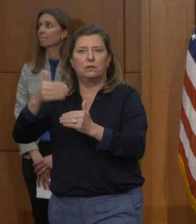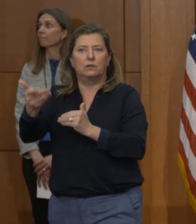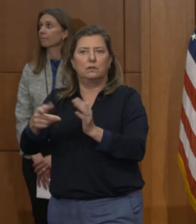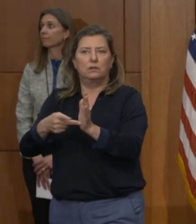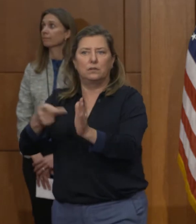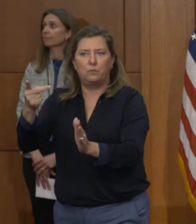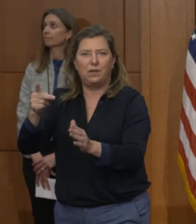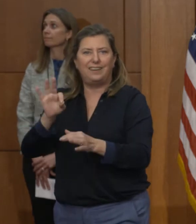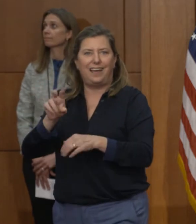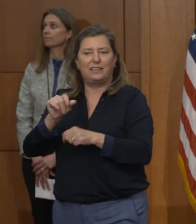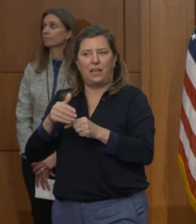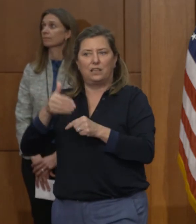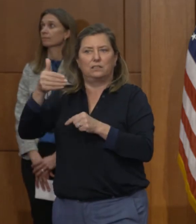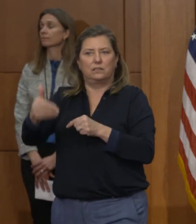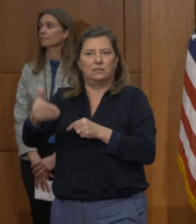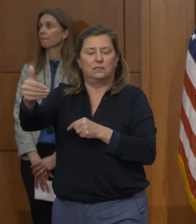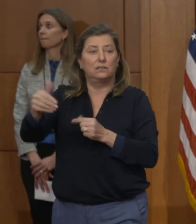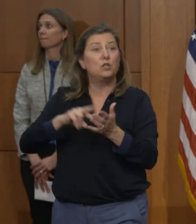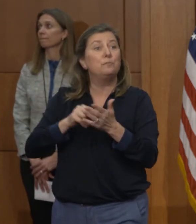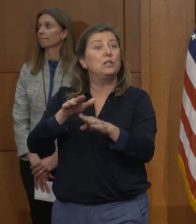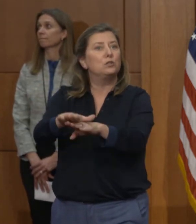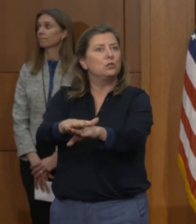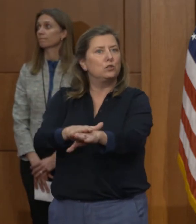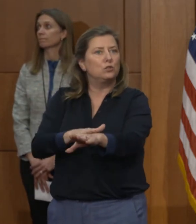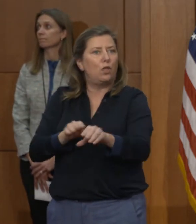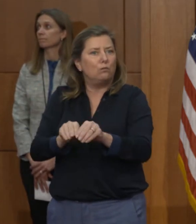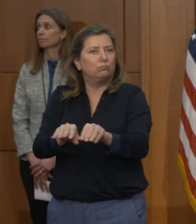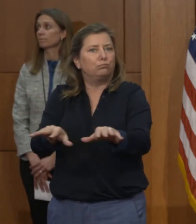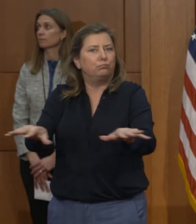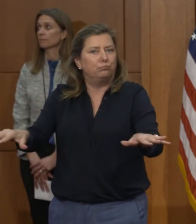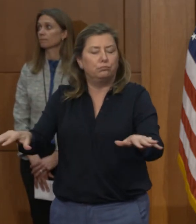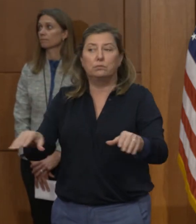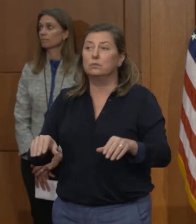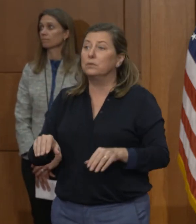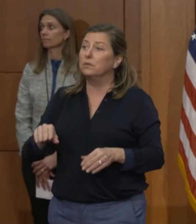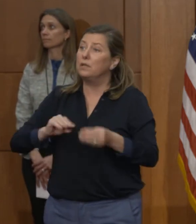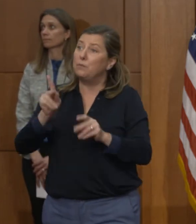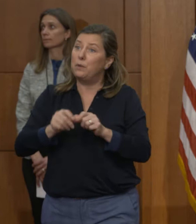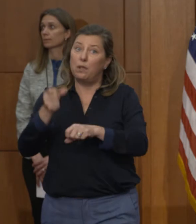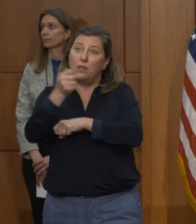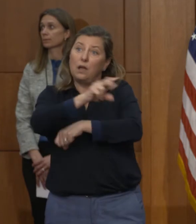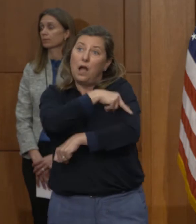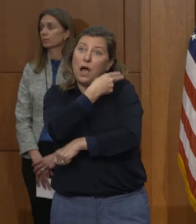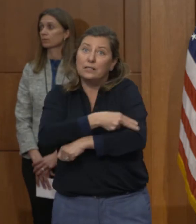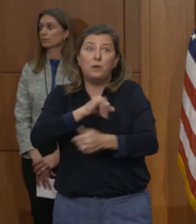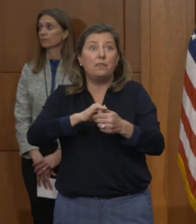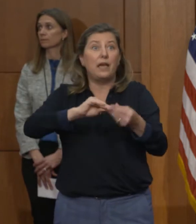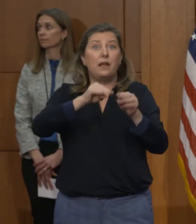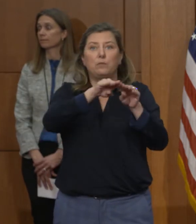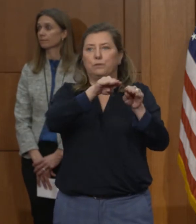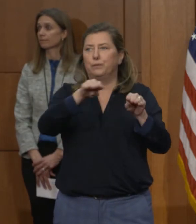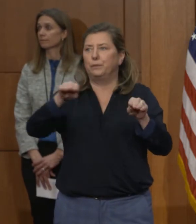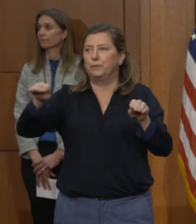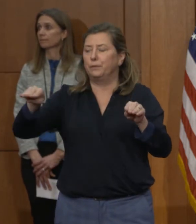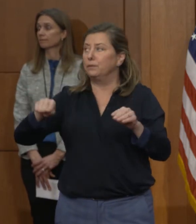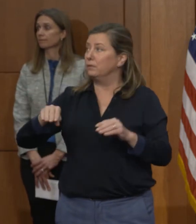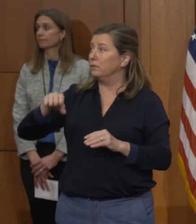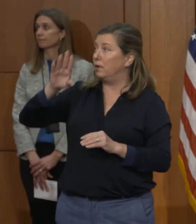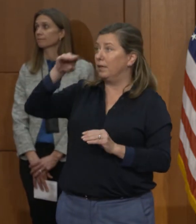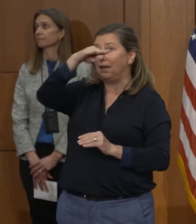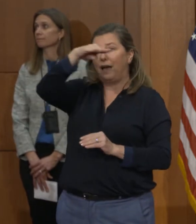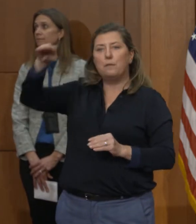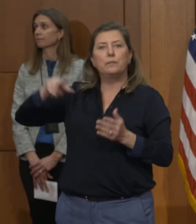And hospitalizations rates remain flat. The yellow line at the top is total beds